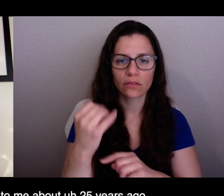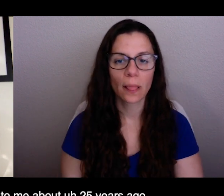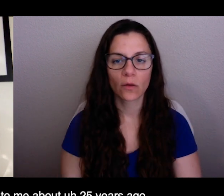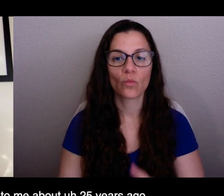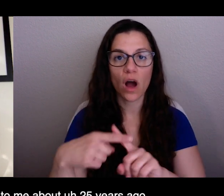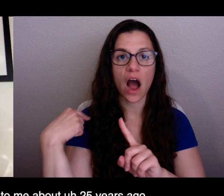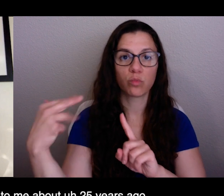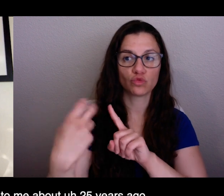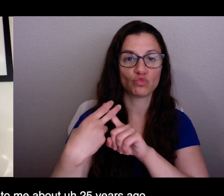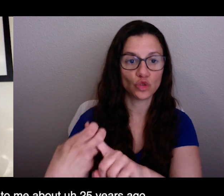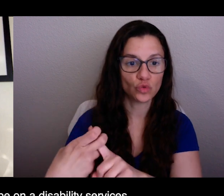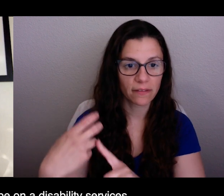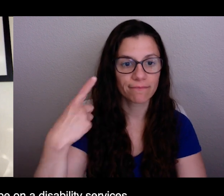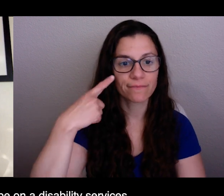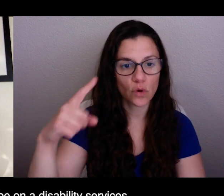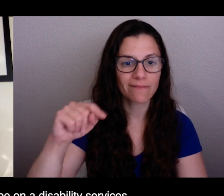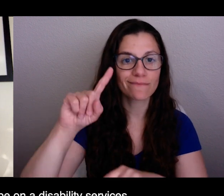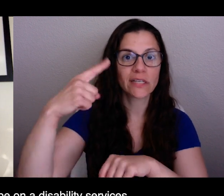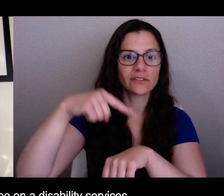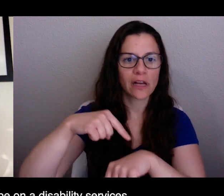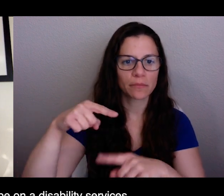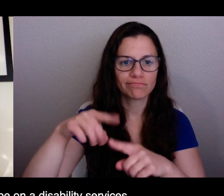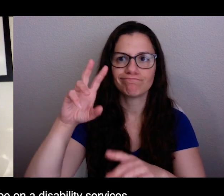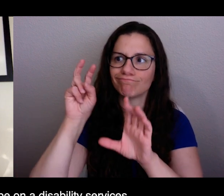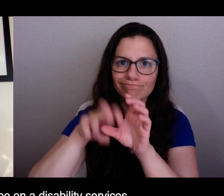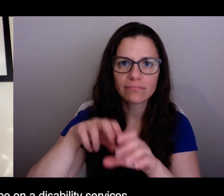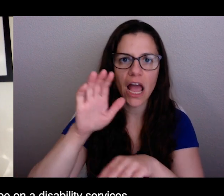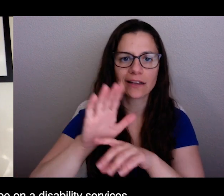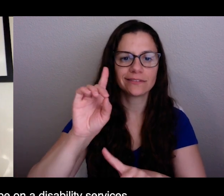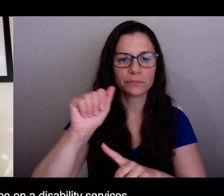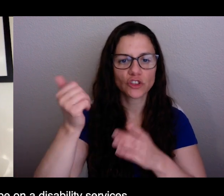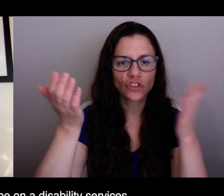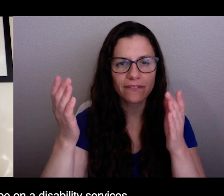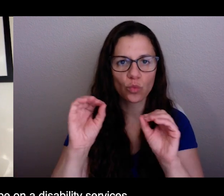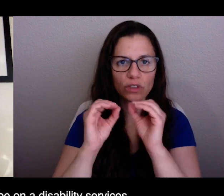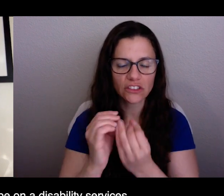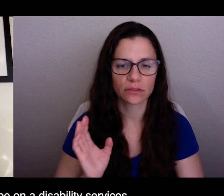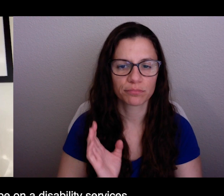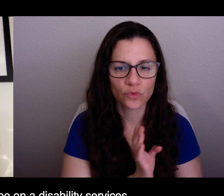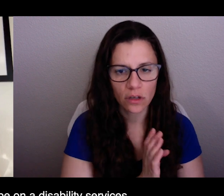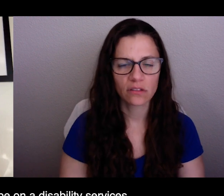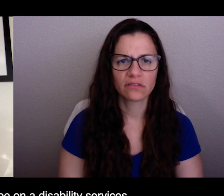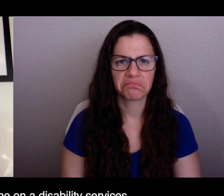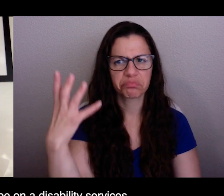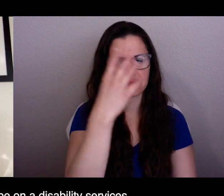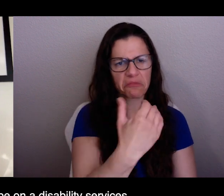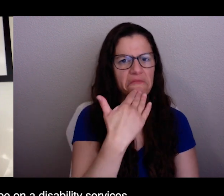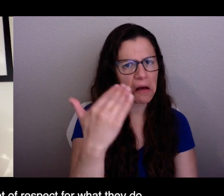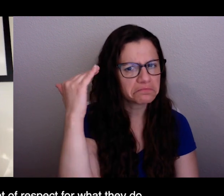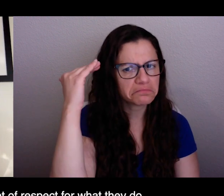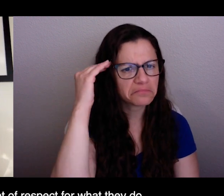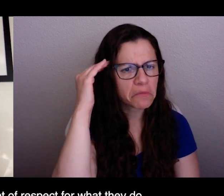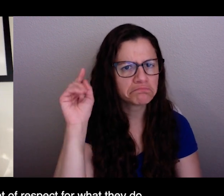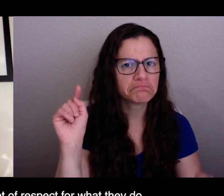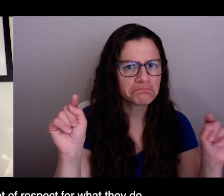recruited for the first time to be on a disability services organization's board. It's a pretty